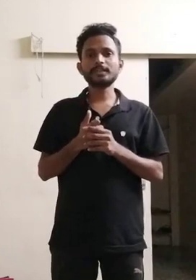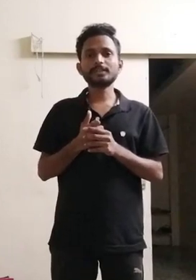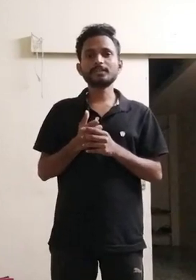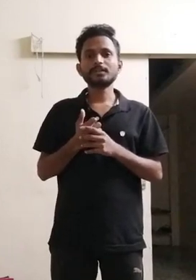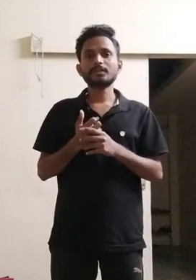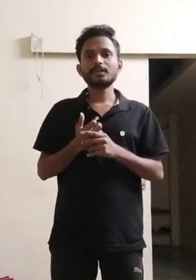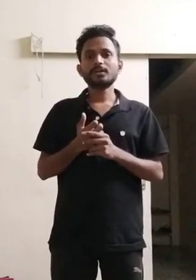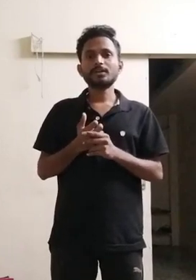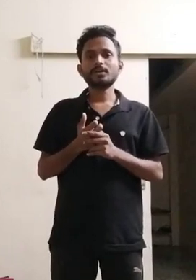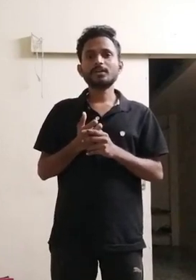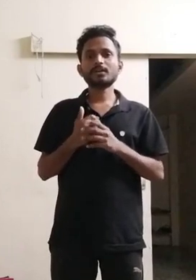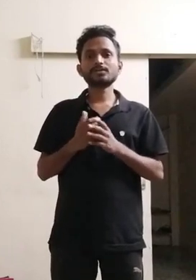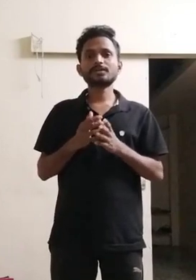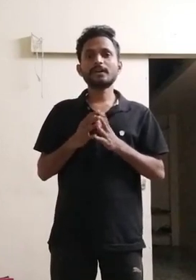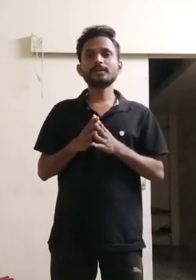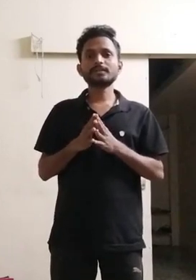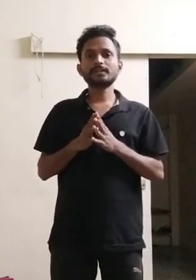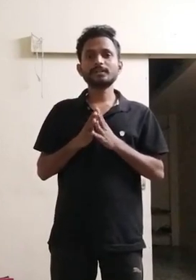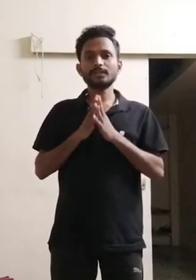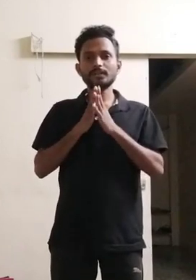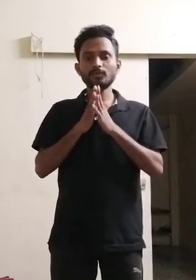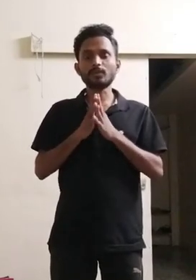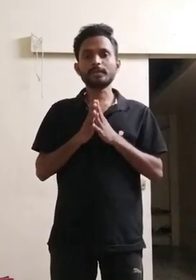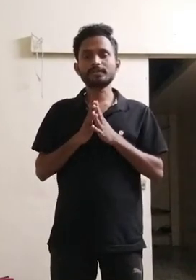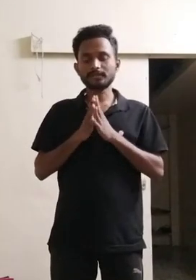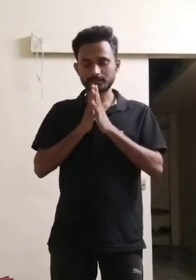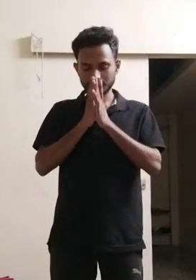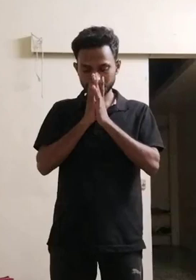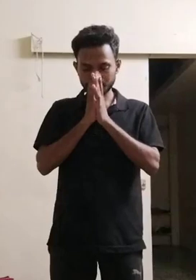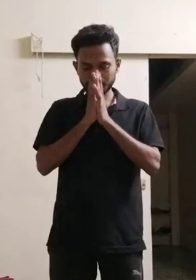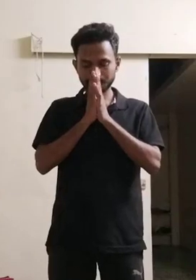application across diverse environments.